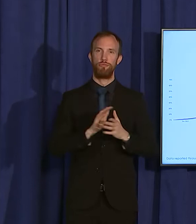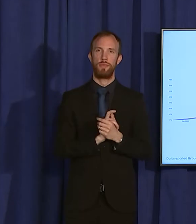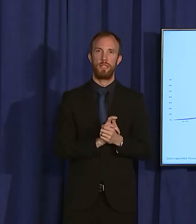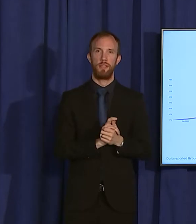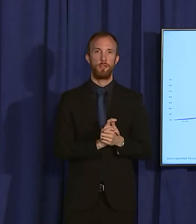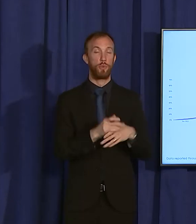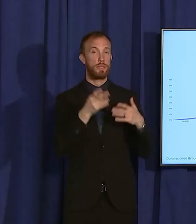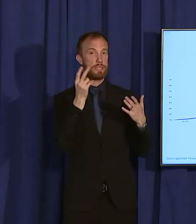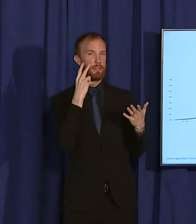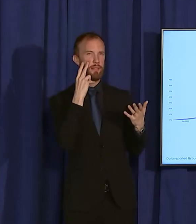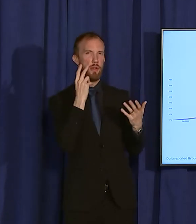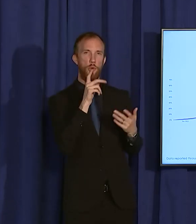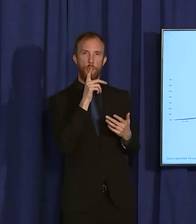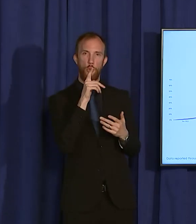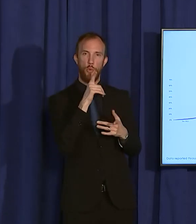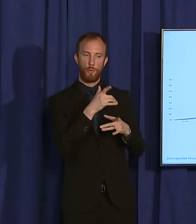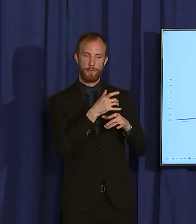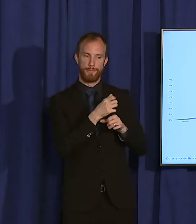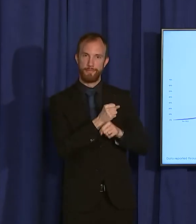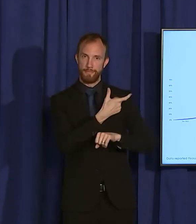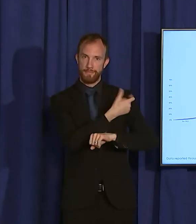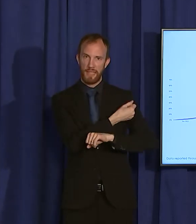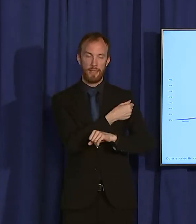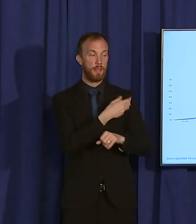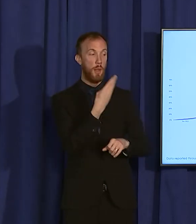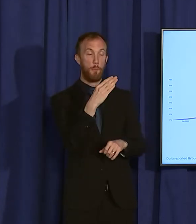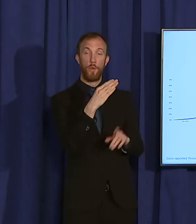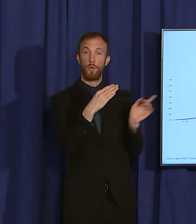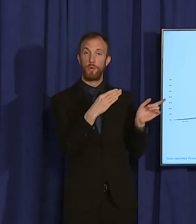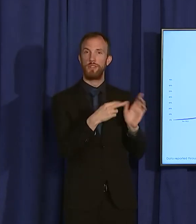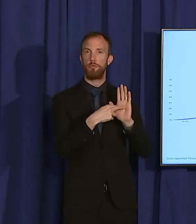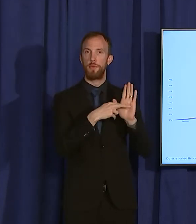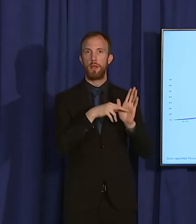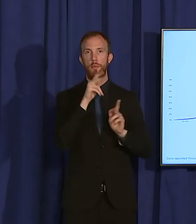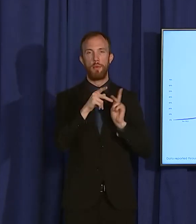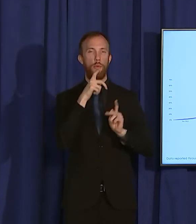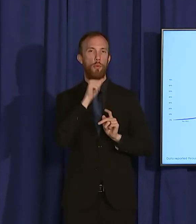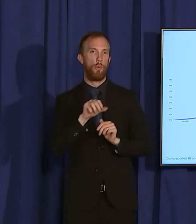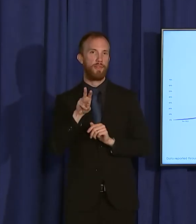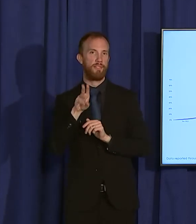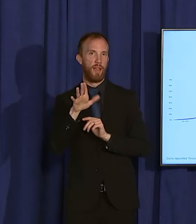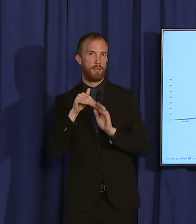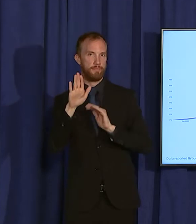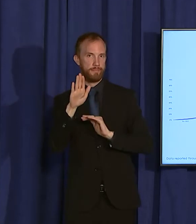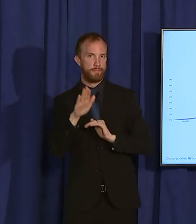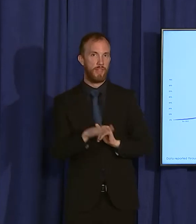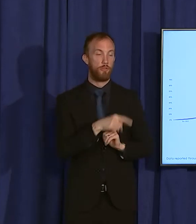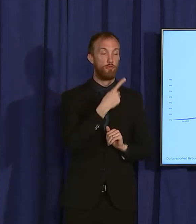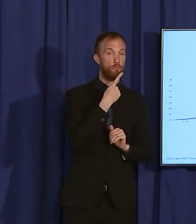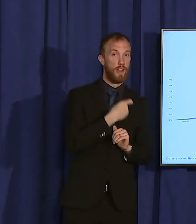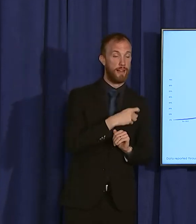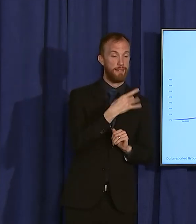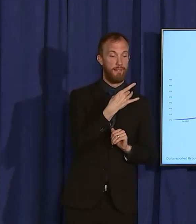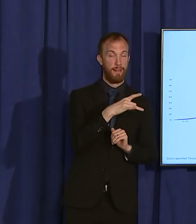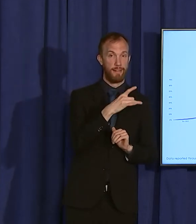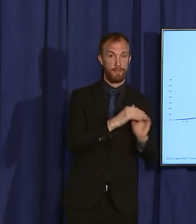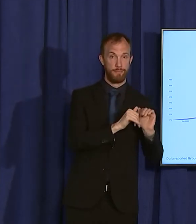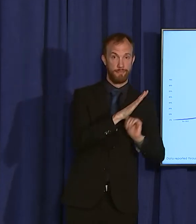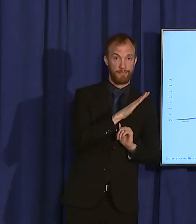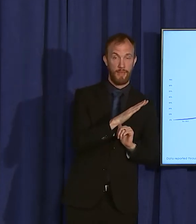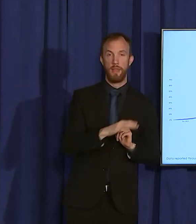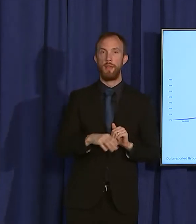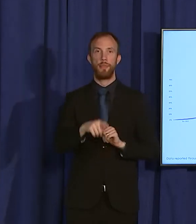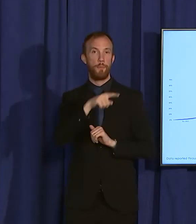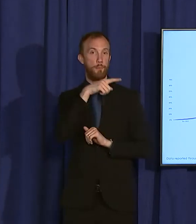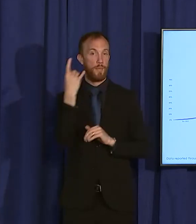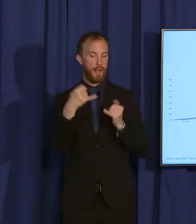blue line here represents those who are over 65, the red line are those over 18, and then the black line is all Chicagoans. So